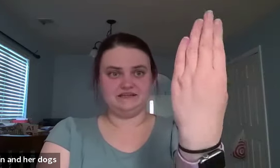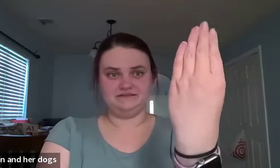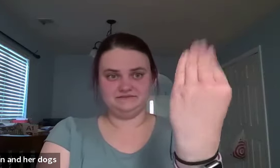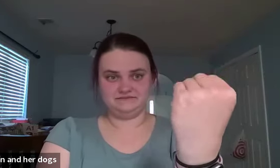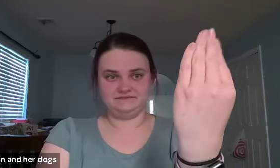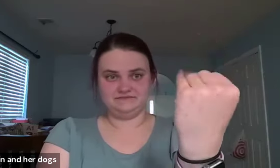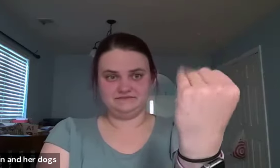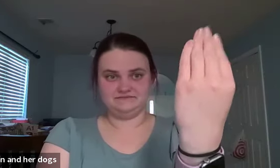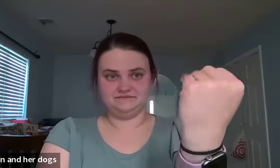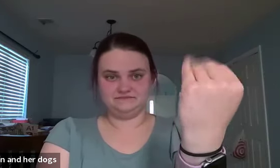14.